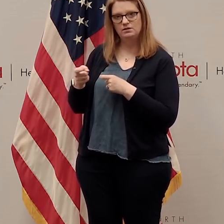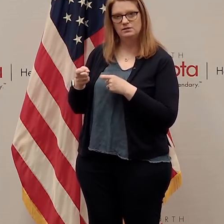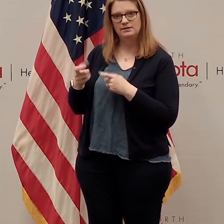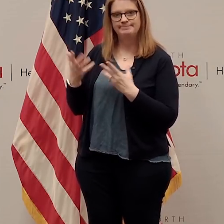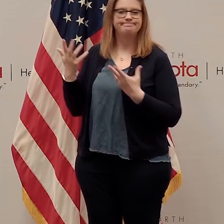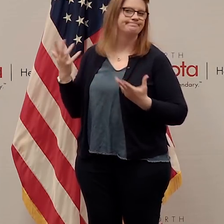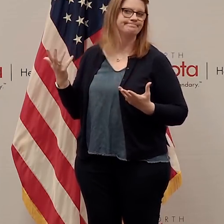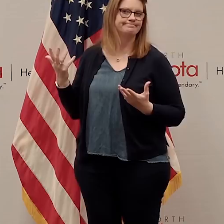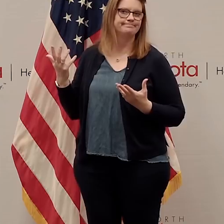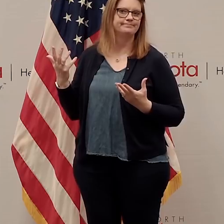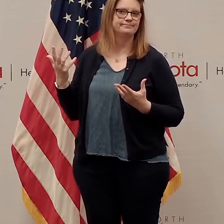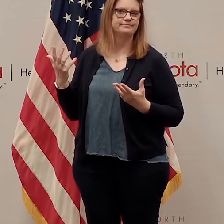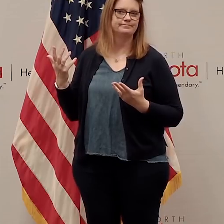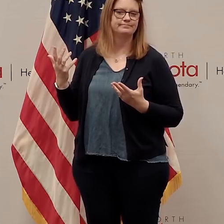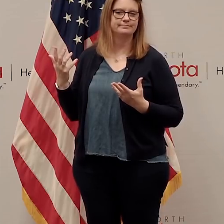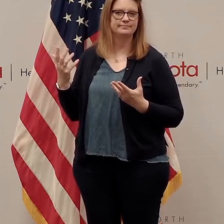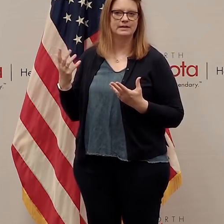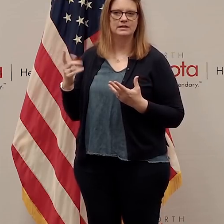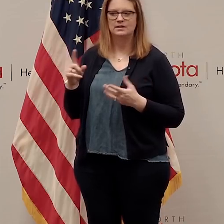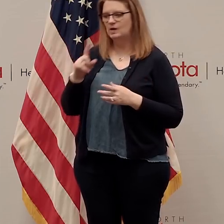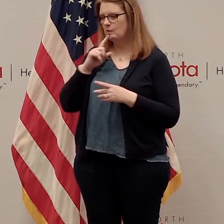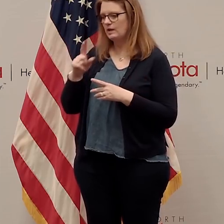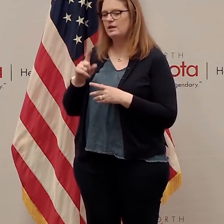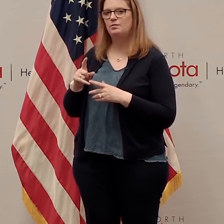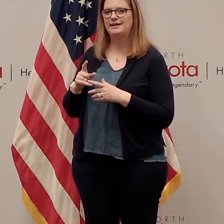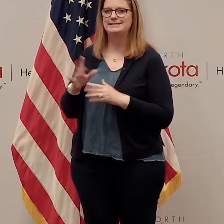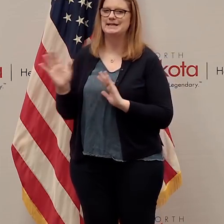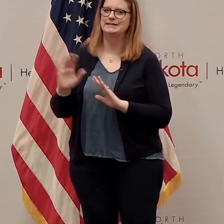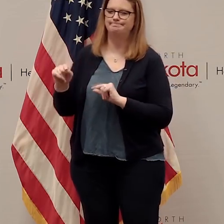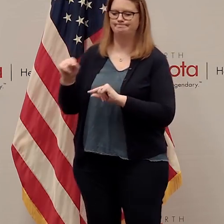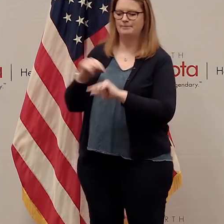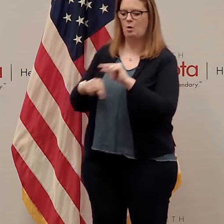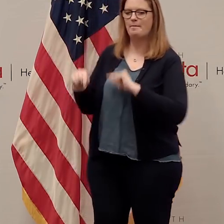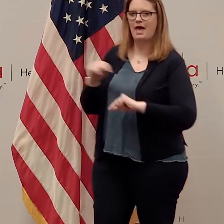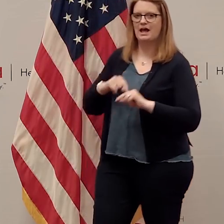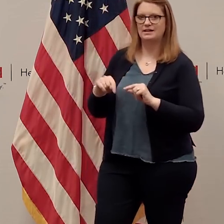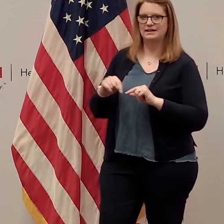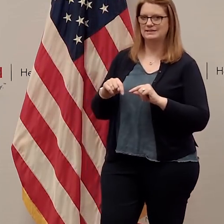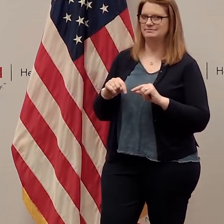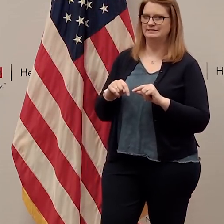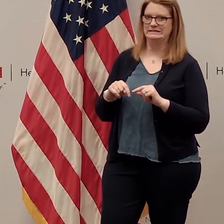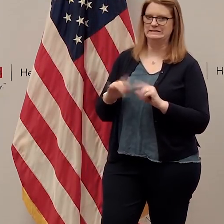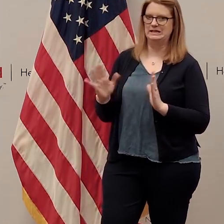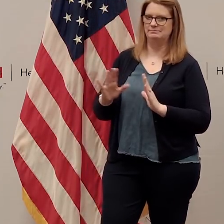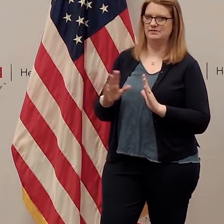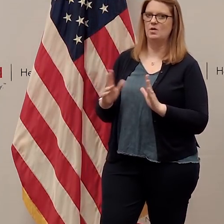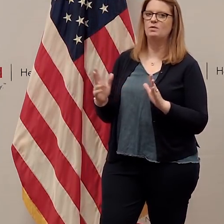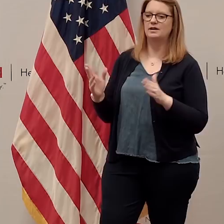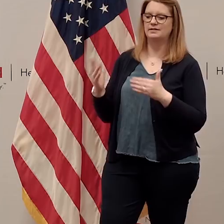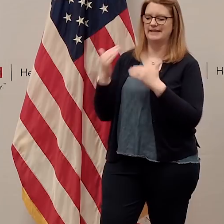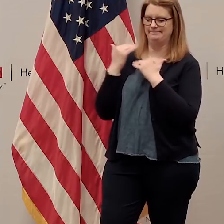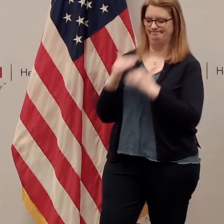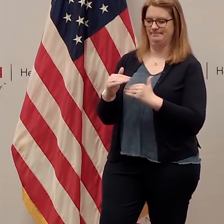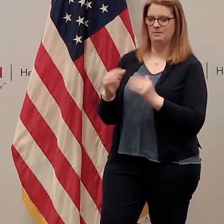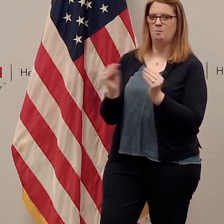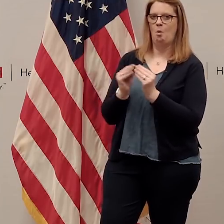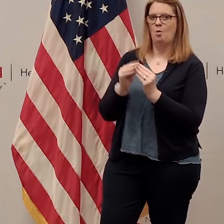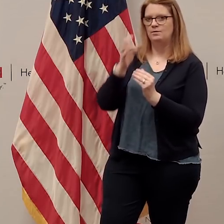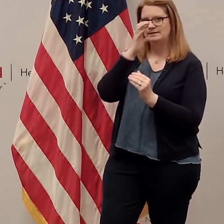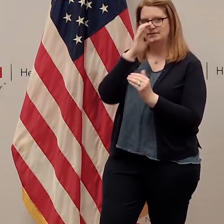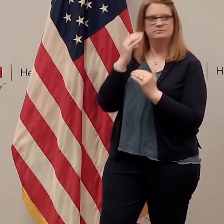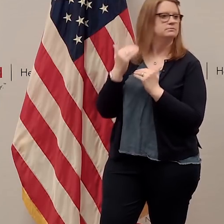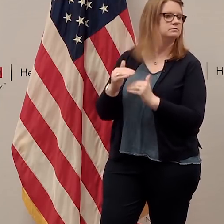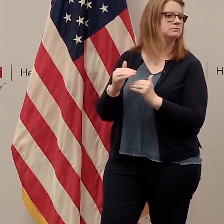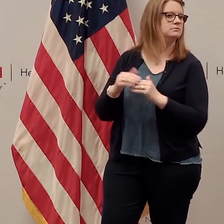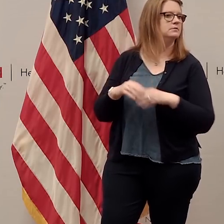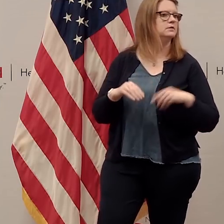always dial things back down again tighter, or we can do it in a targeted fashion. Okay, I think it was